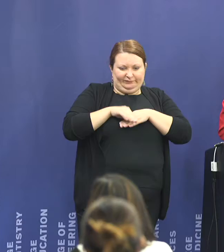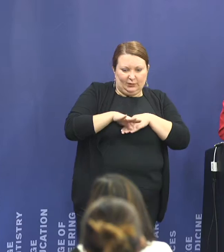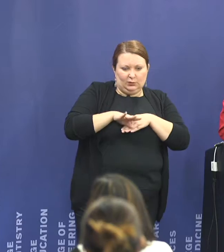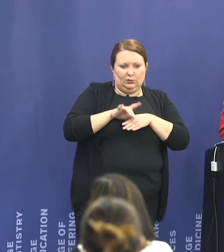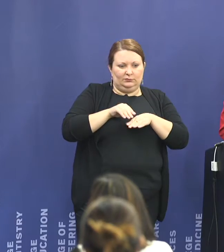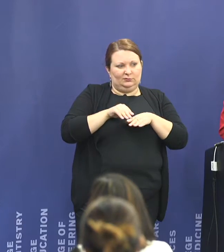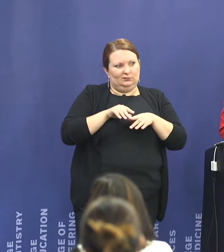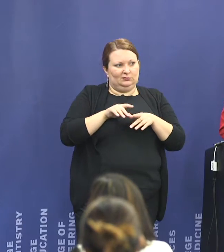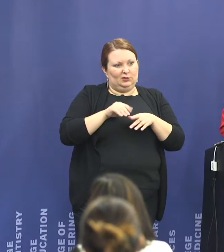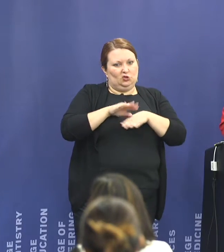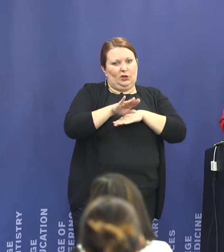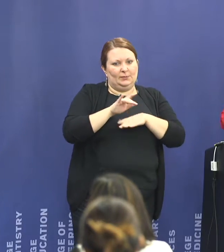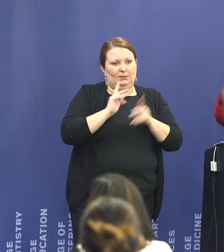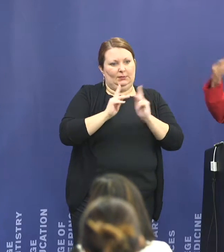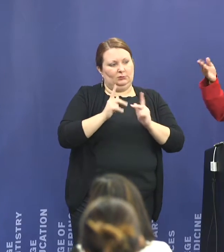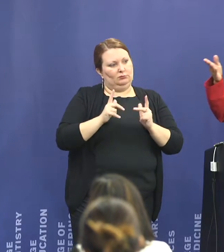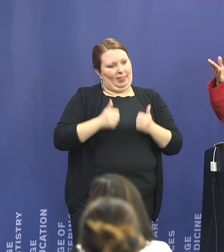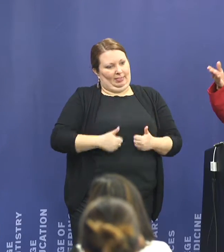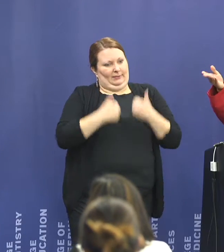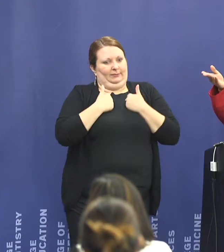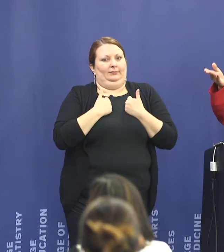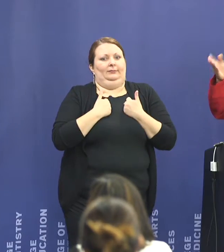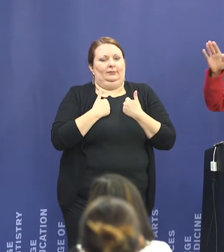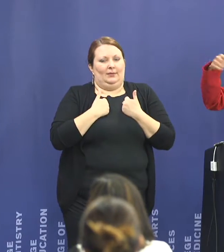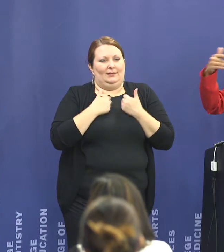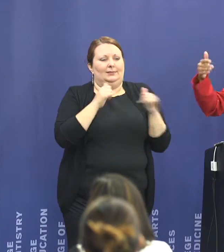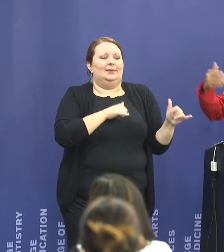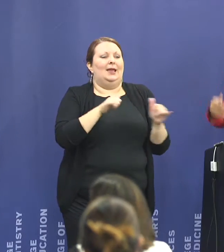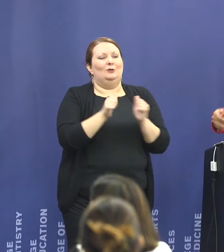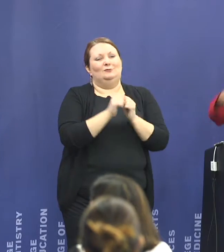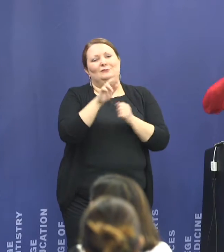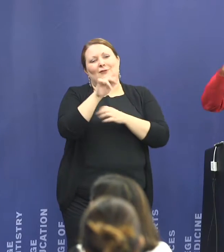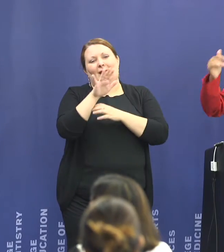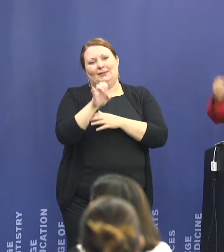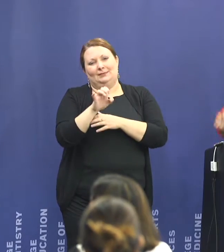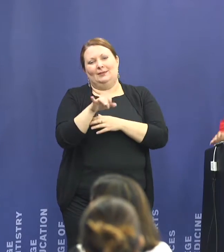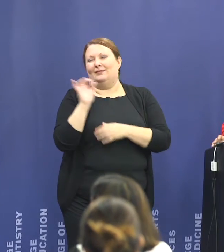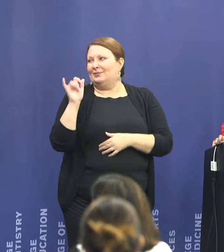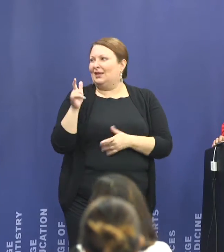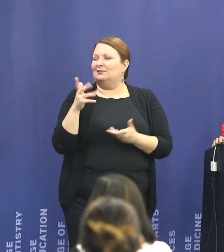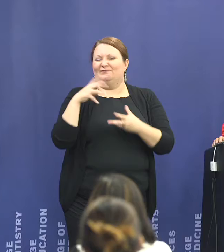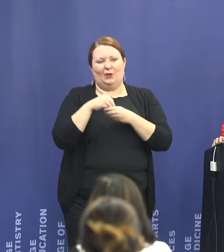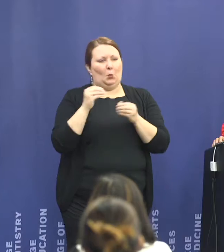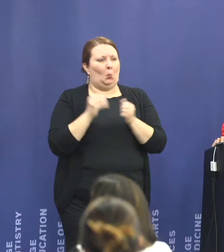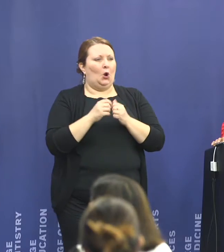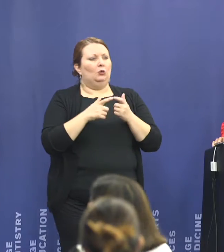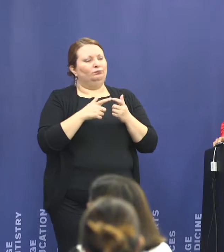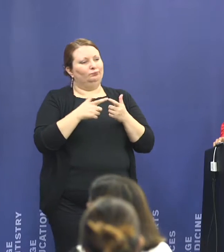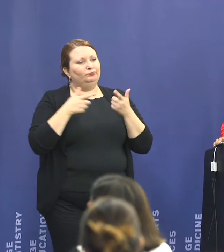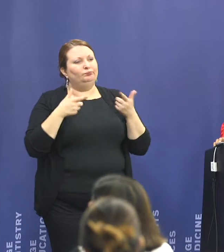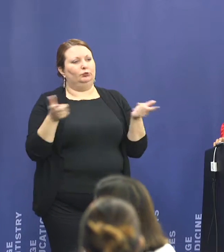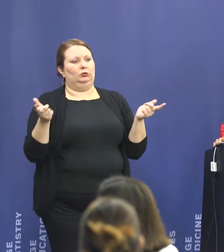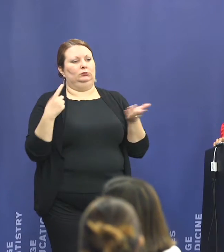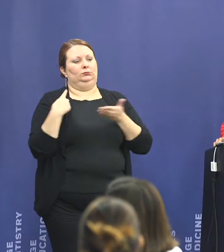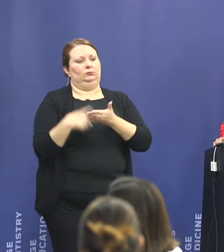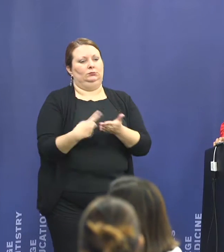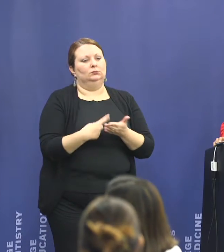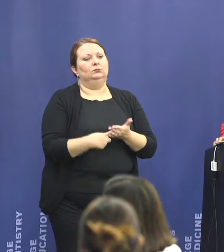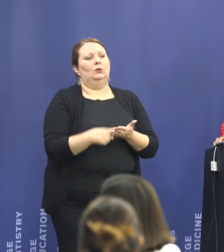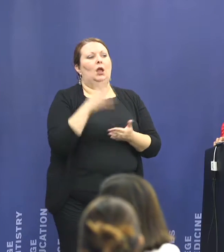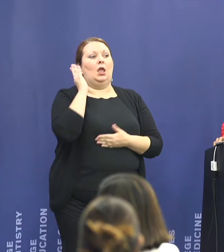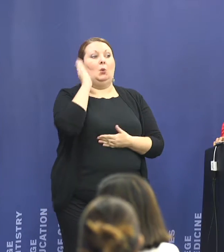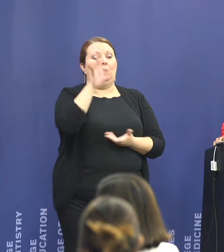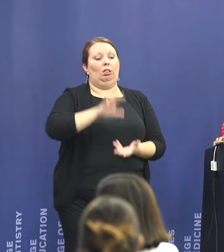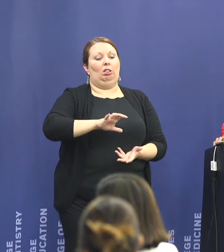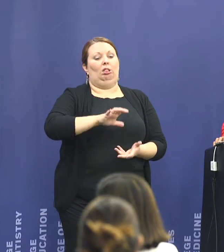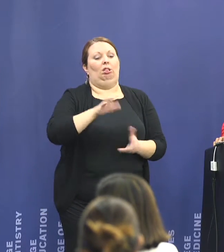life chances. The same is true for race. So this is, again, part of a much longer trajectory, and it will undermine